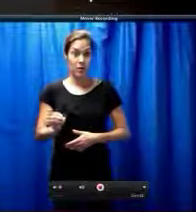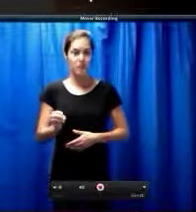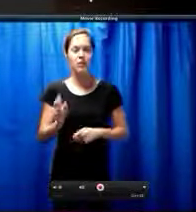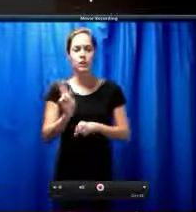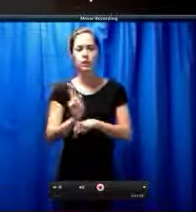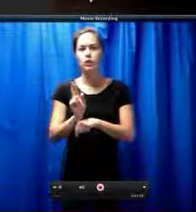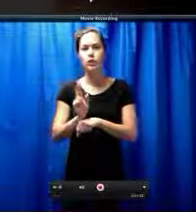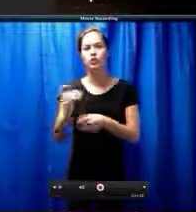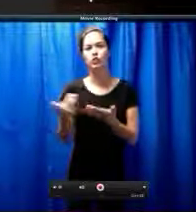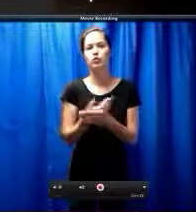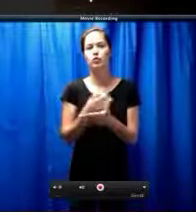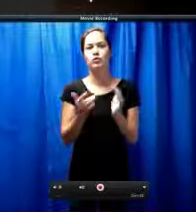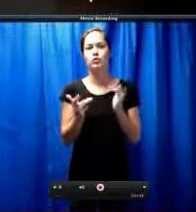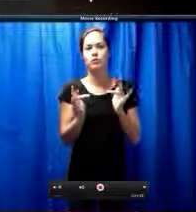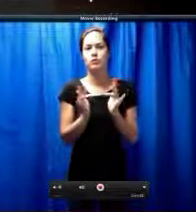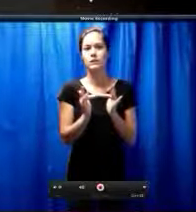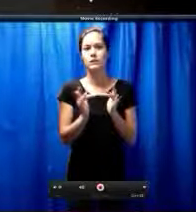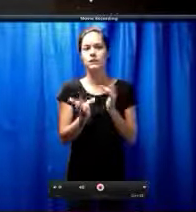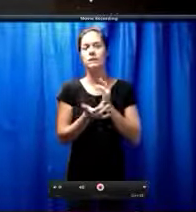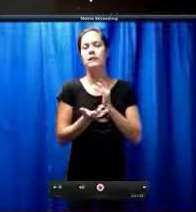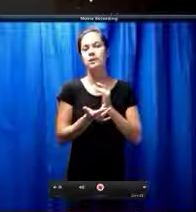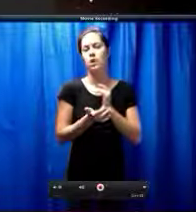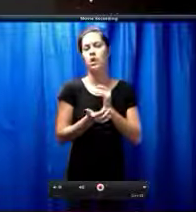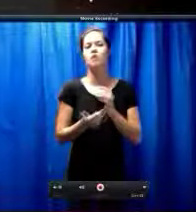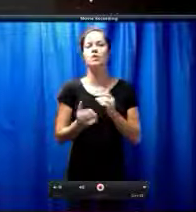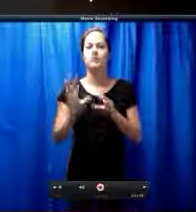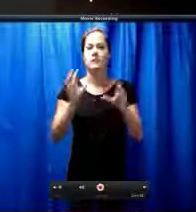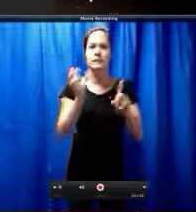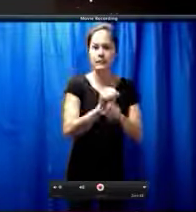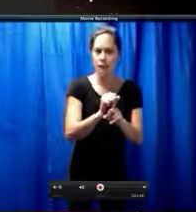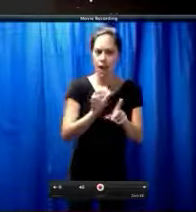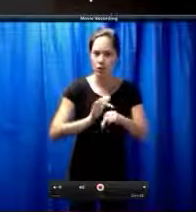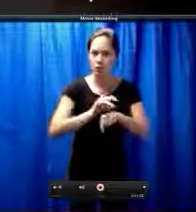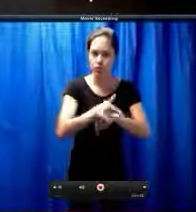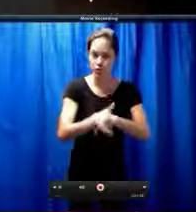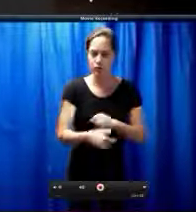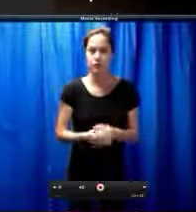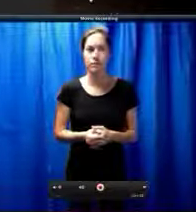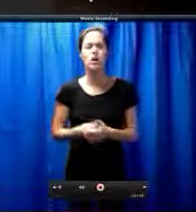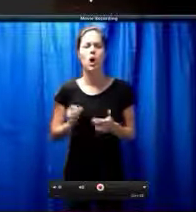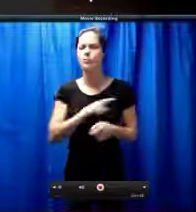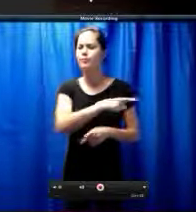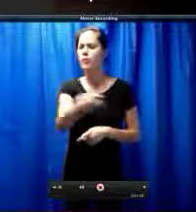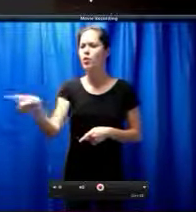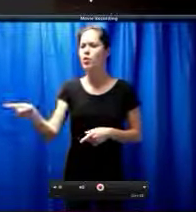able to catch it much earlier. So how many of you visit the dentist regularly?